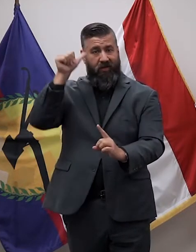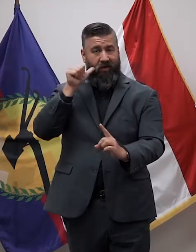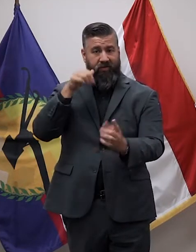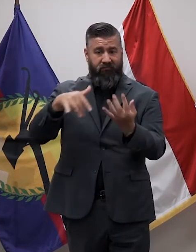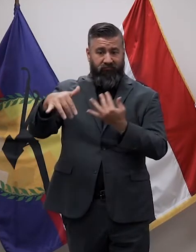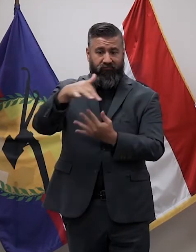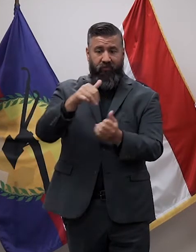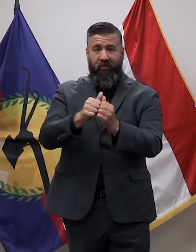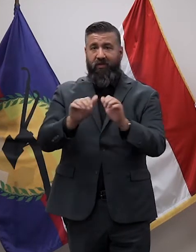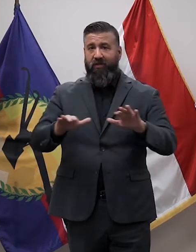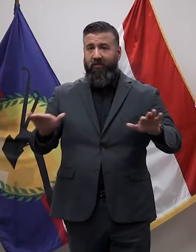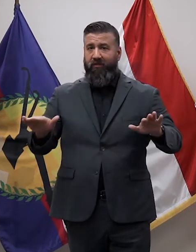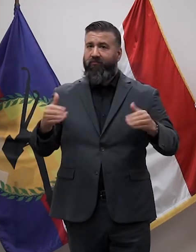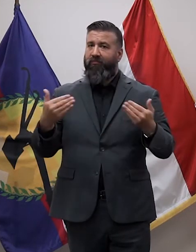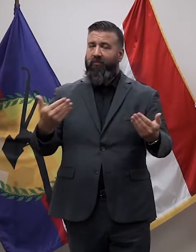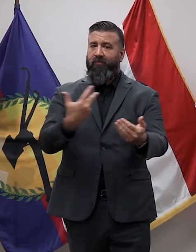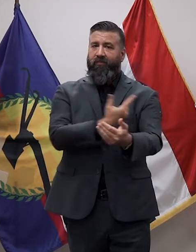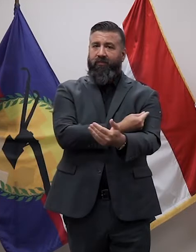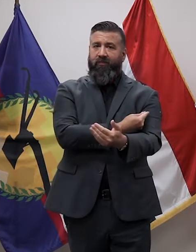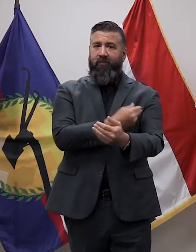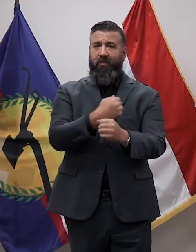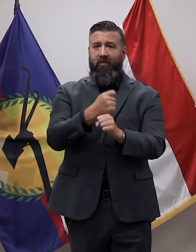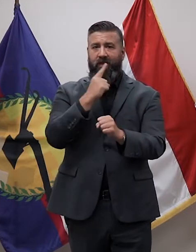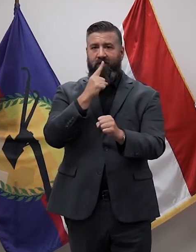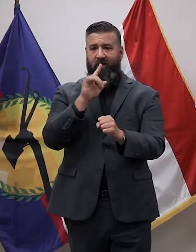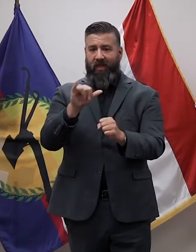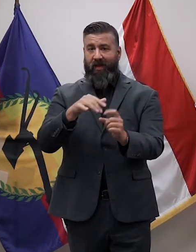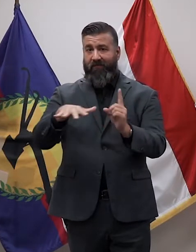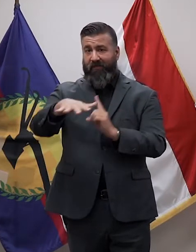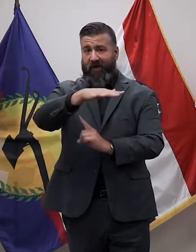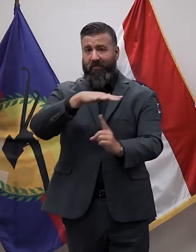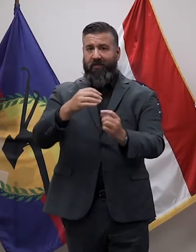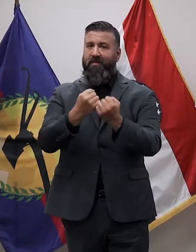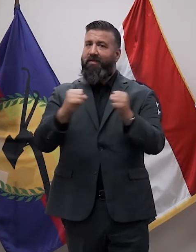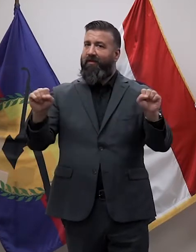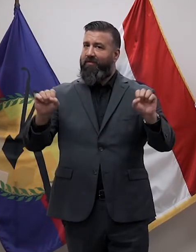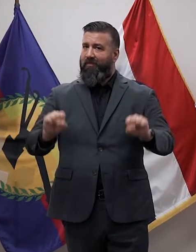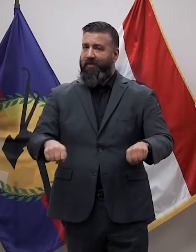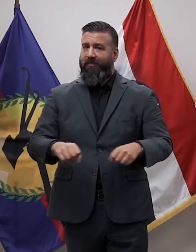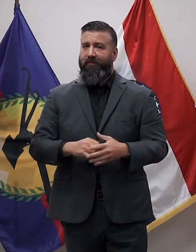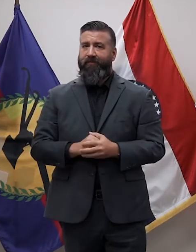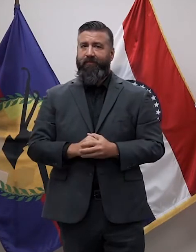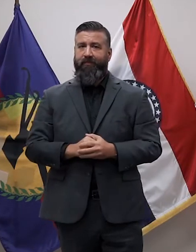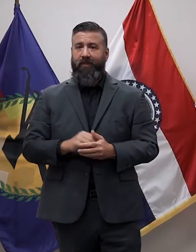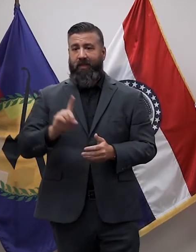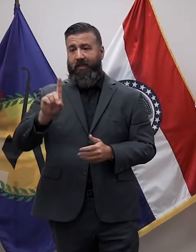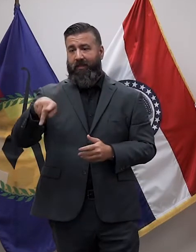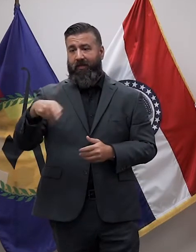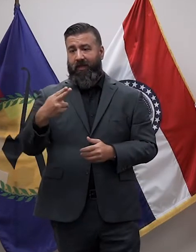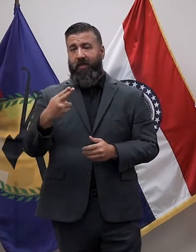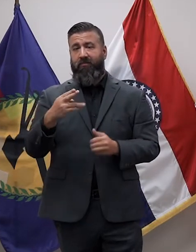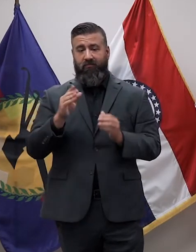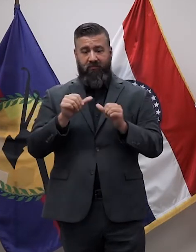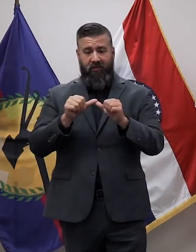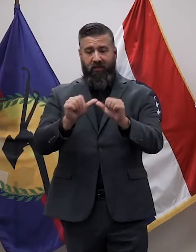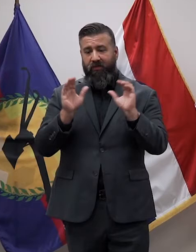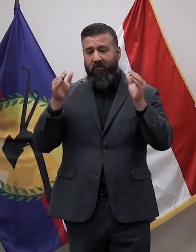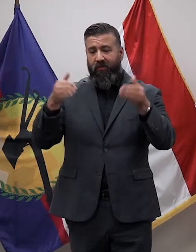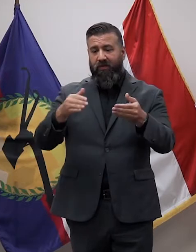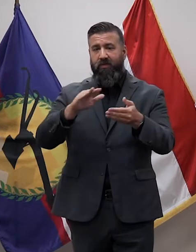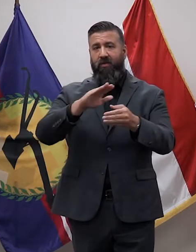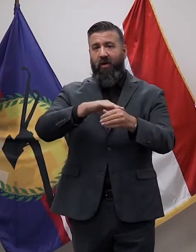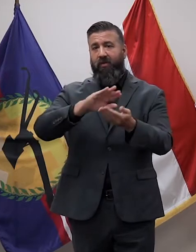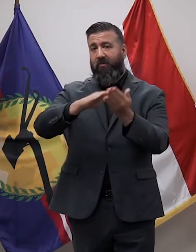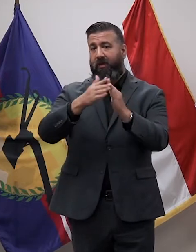with them, do get vaccinated in order to keep that environment as safe as possible. DPH, as I said, does continue to focus on community